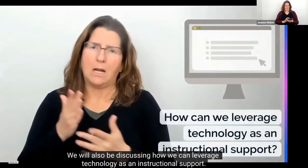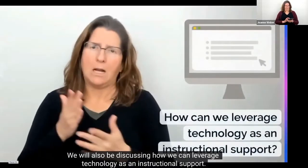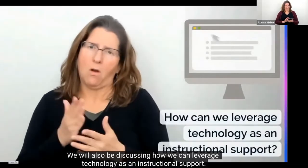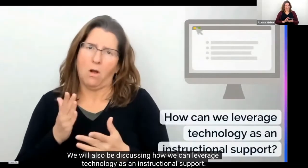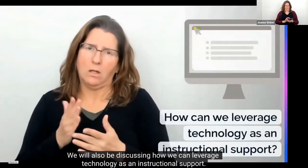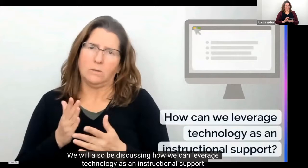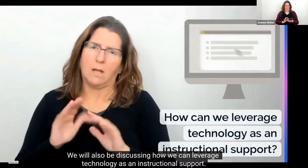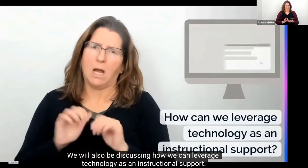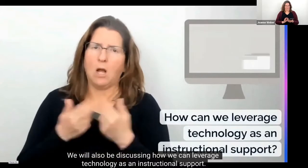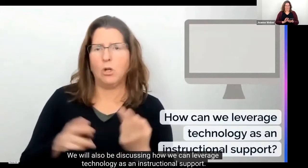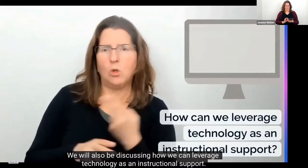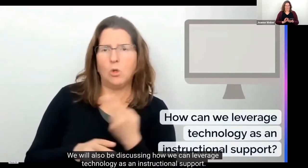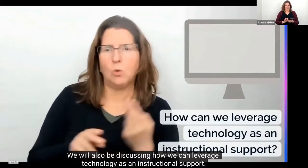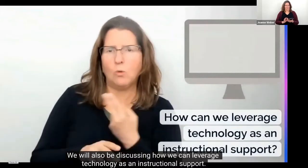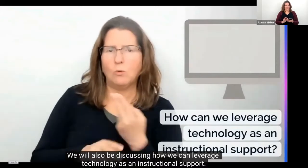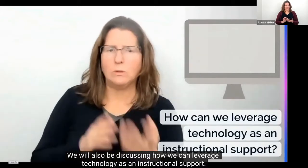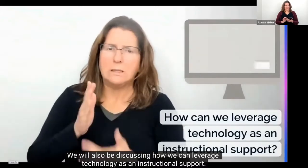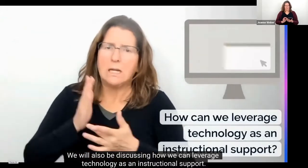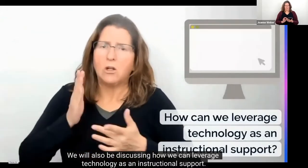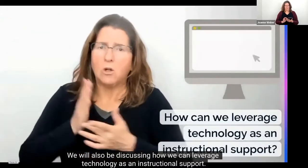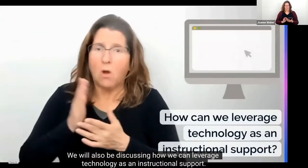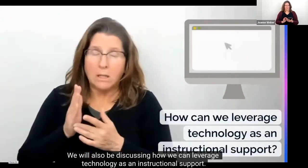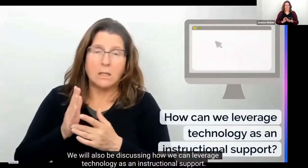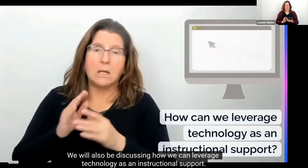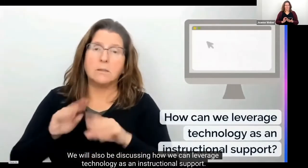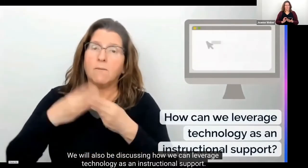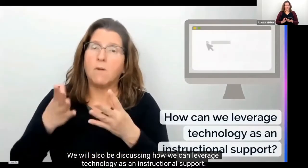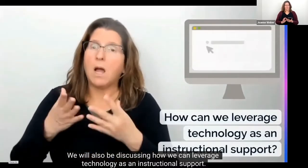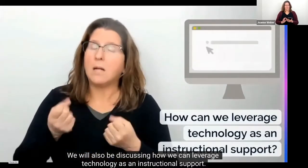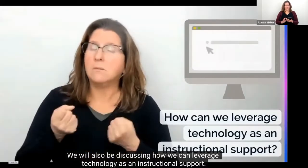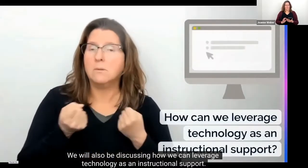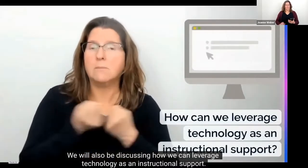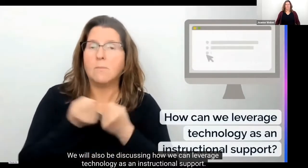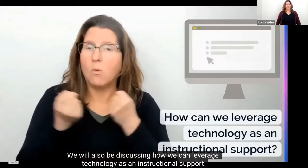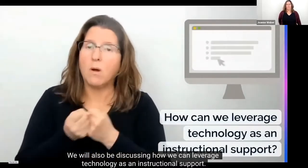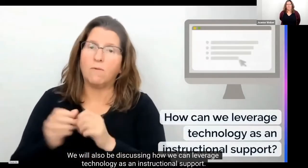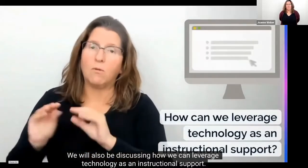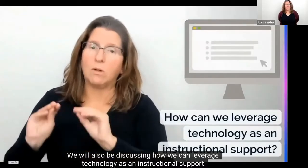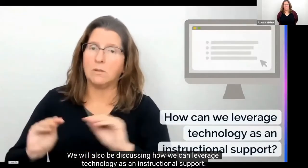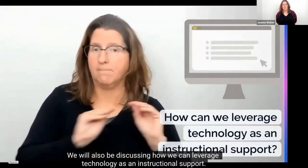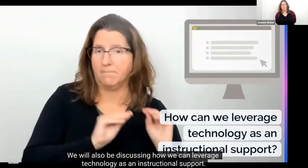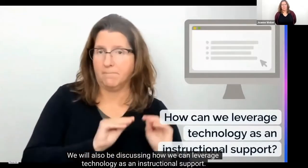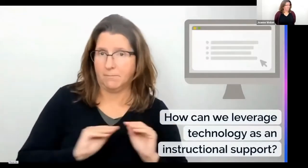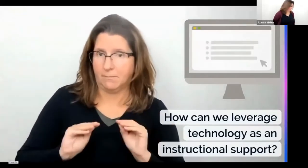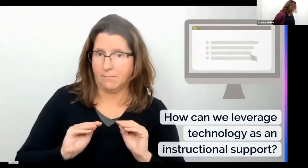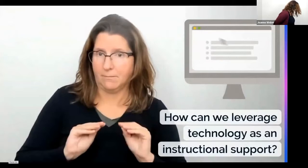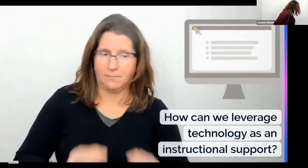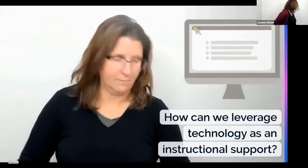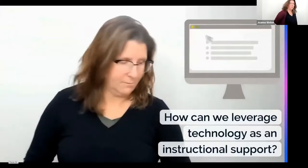We will also be discussing how we can leverage technology as an instructional support.